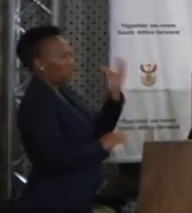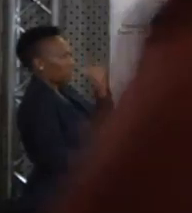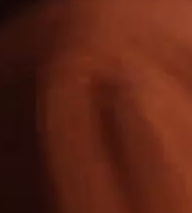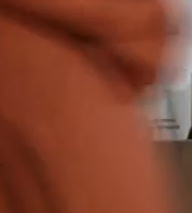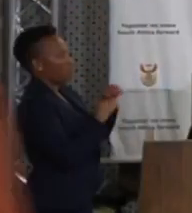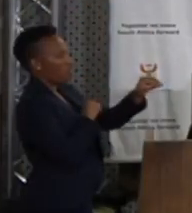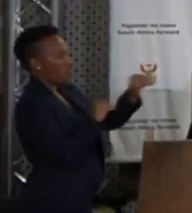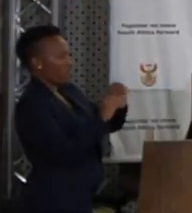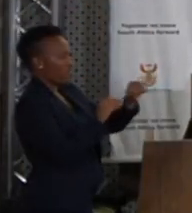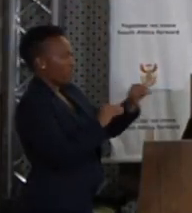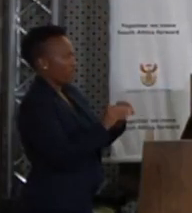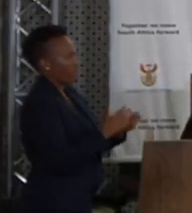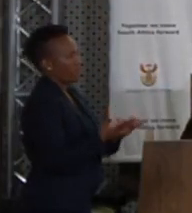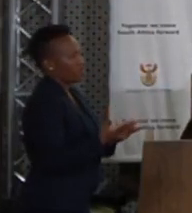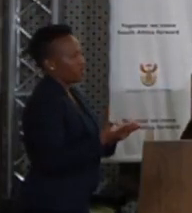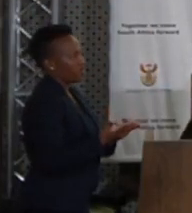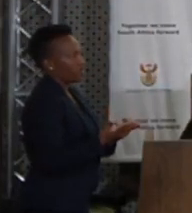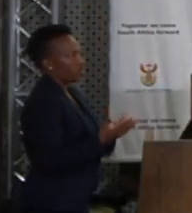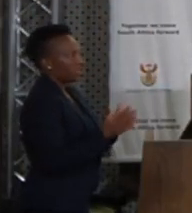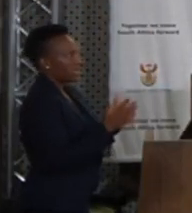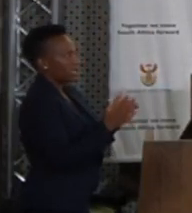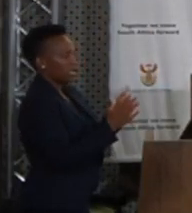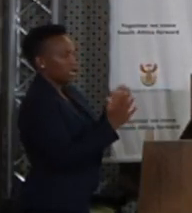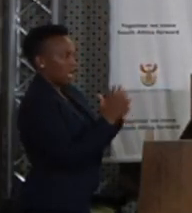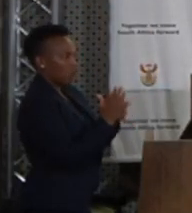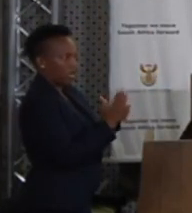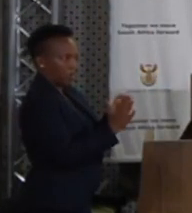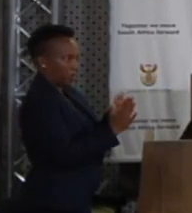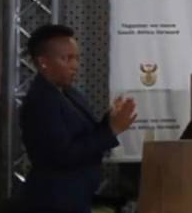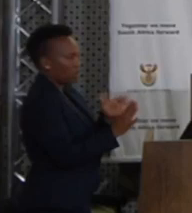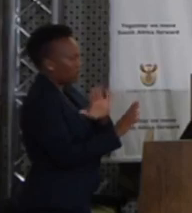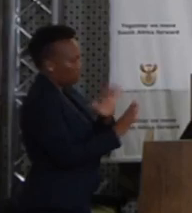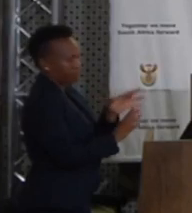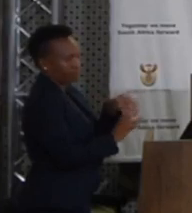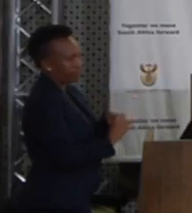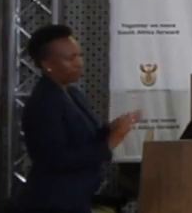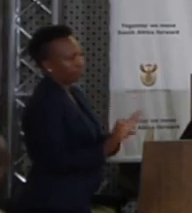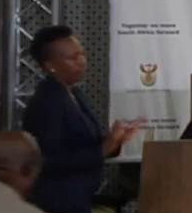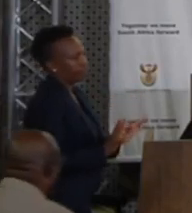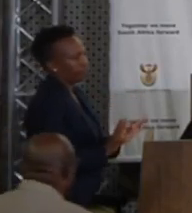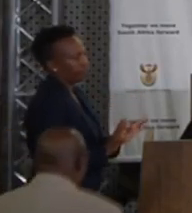that because it is not in this regulation, therefore it is not catered for.